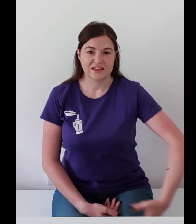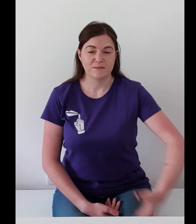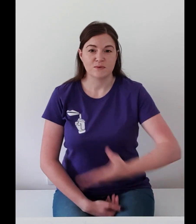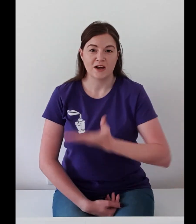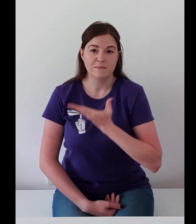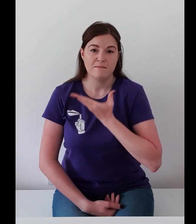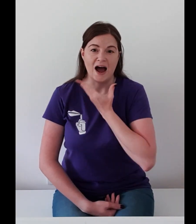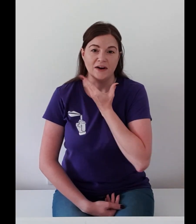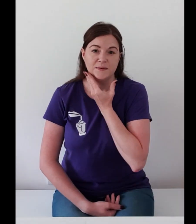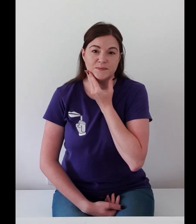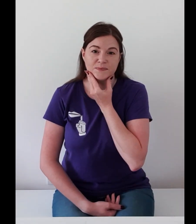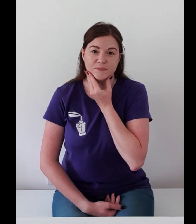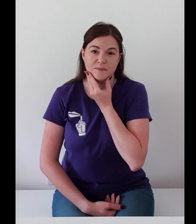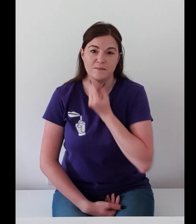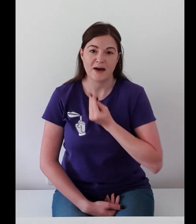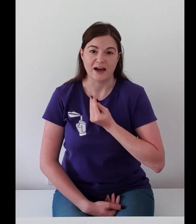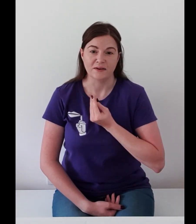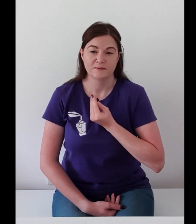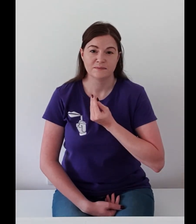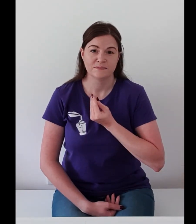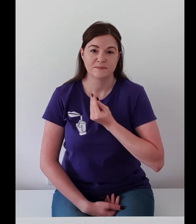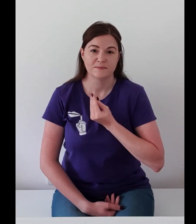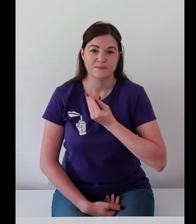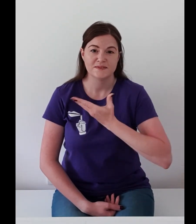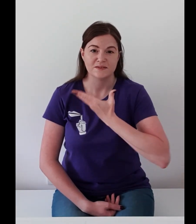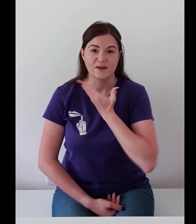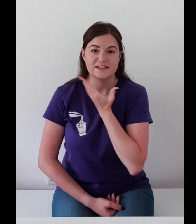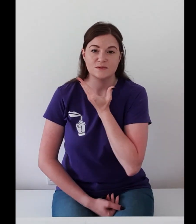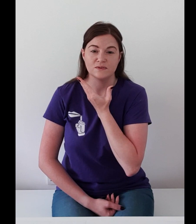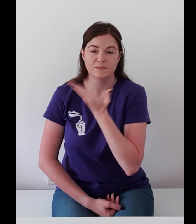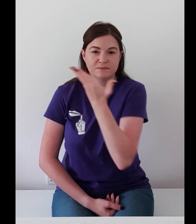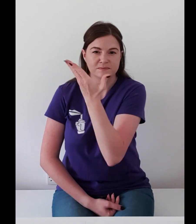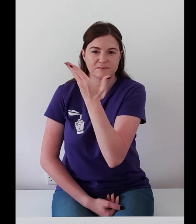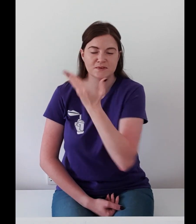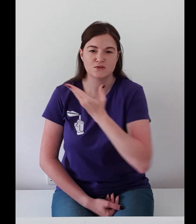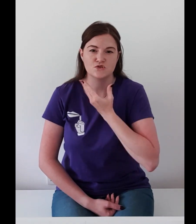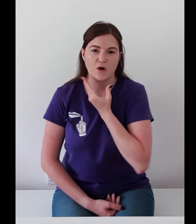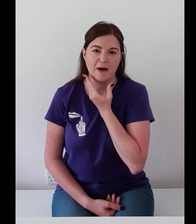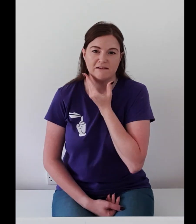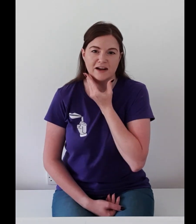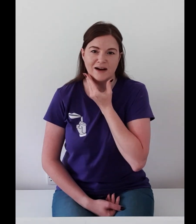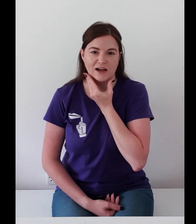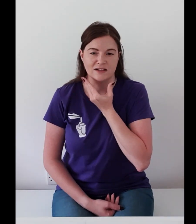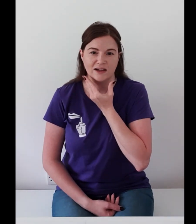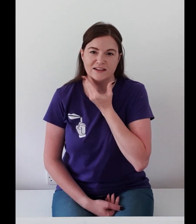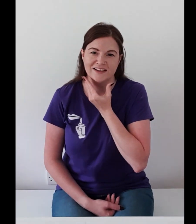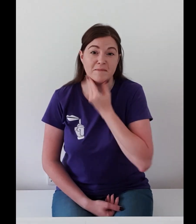Then we'll learn man. Man. So a nice, good strong parallel hand there.